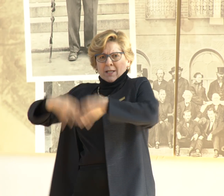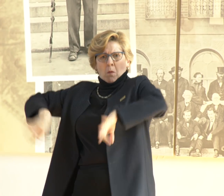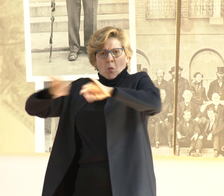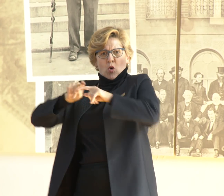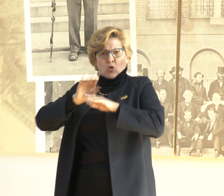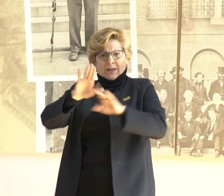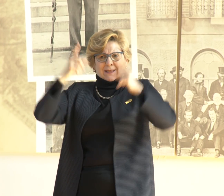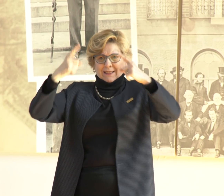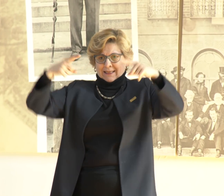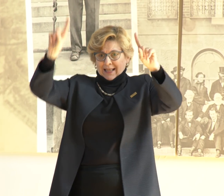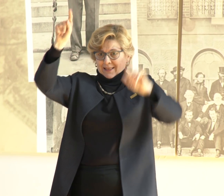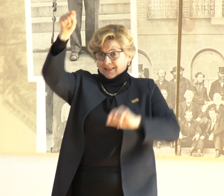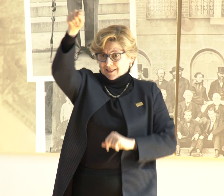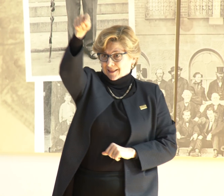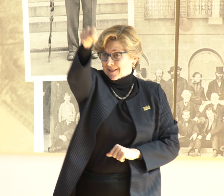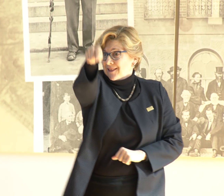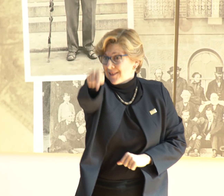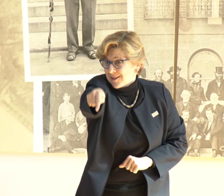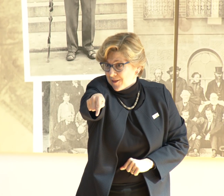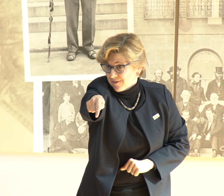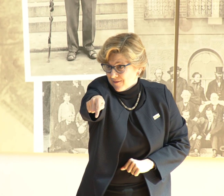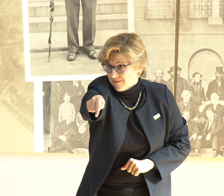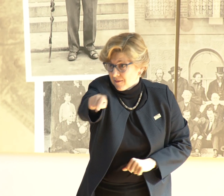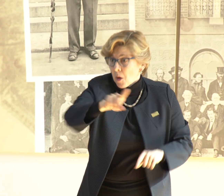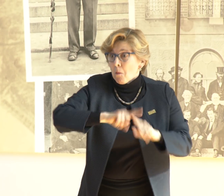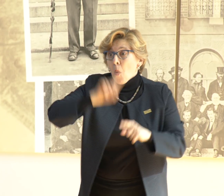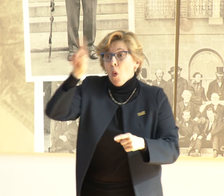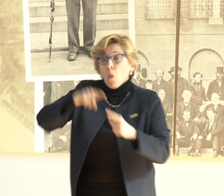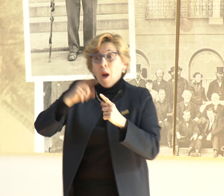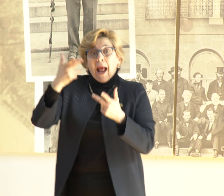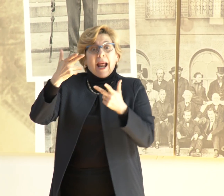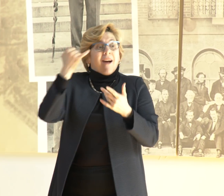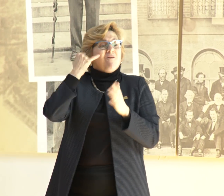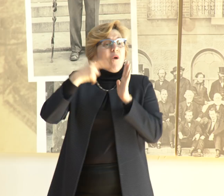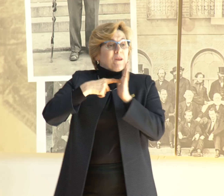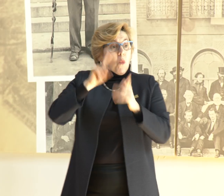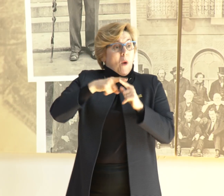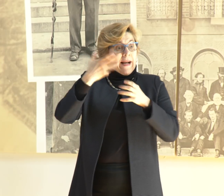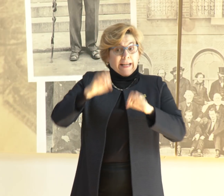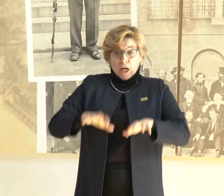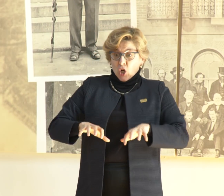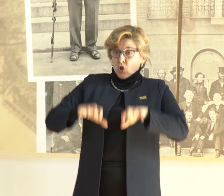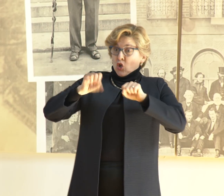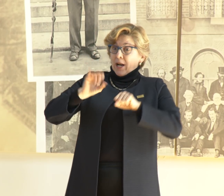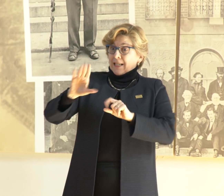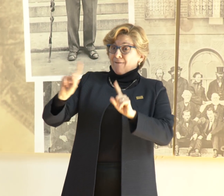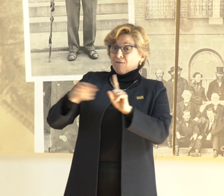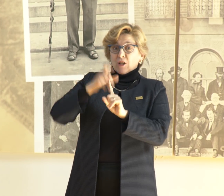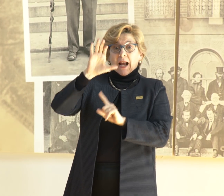Now, Jacobs once said, "What's so important to success is really what comes